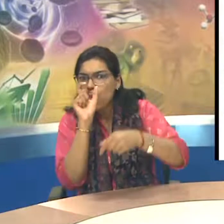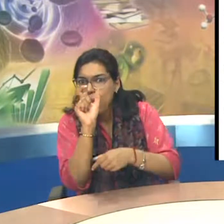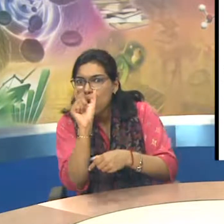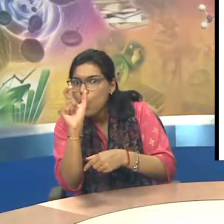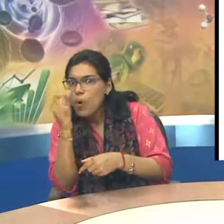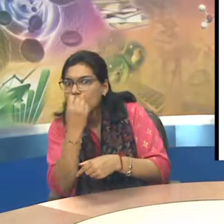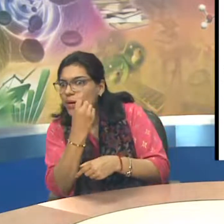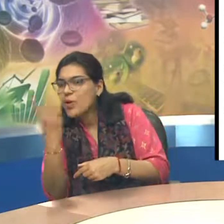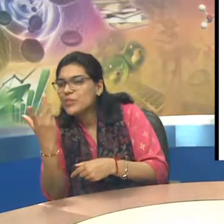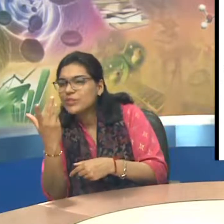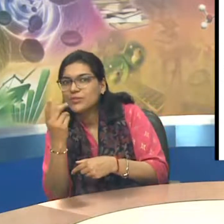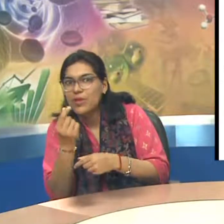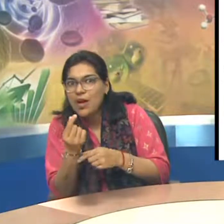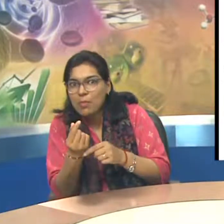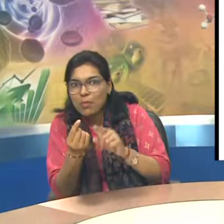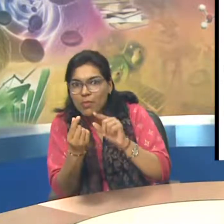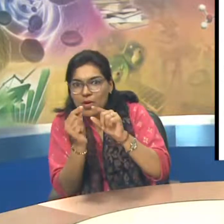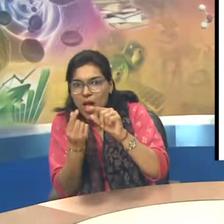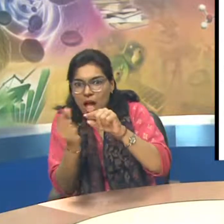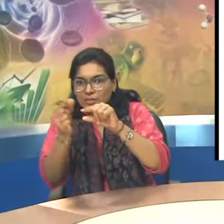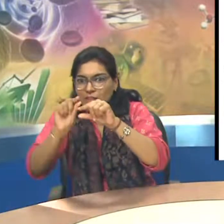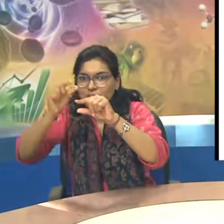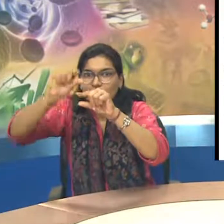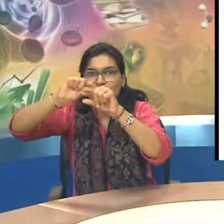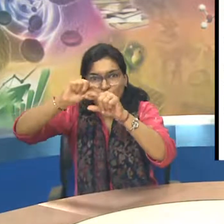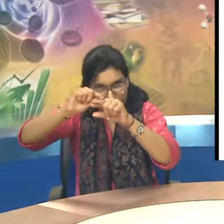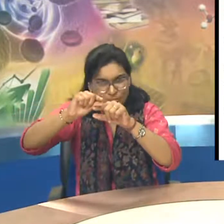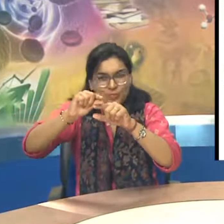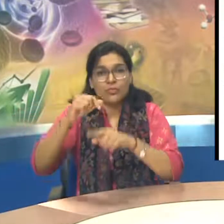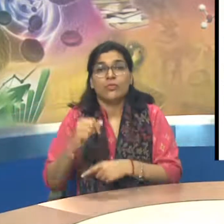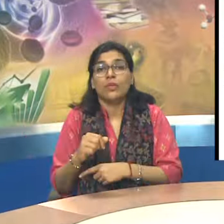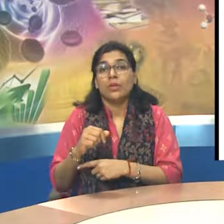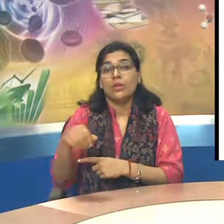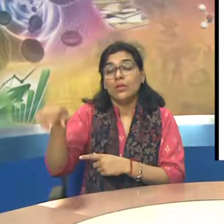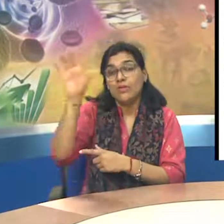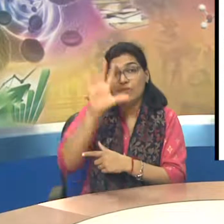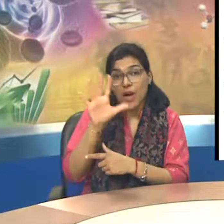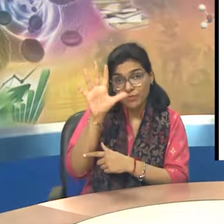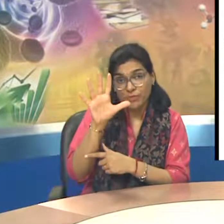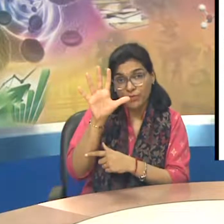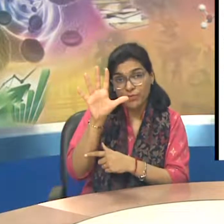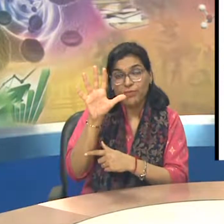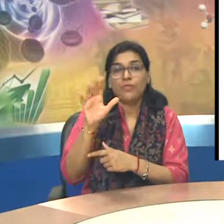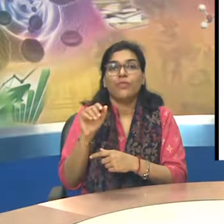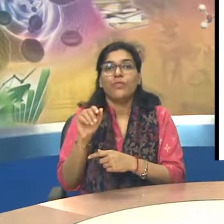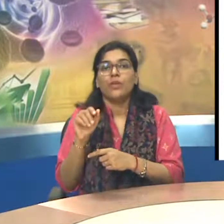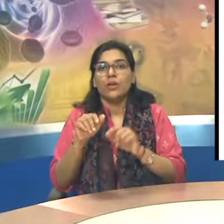Fourth, payment according to a number of word used.